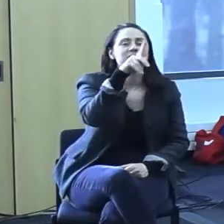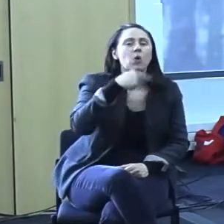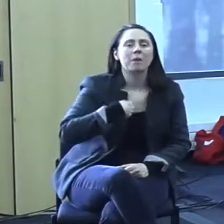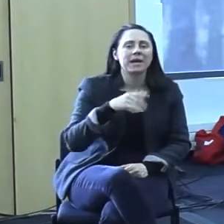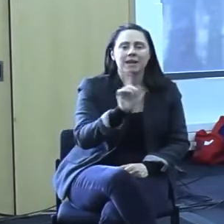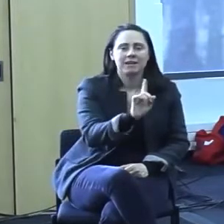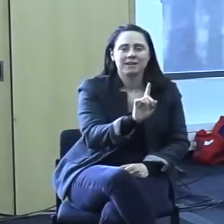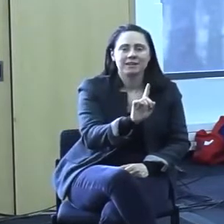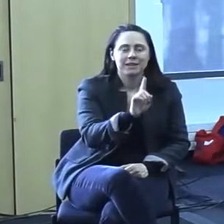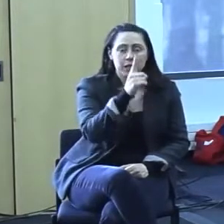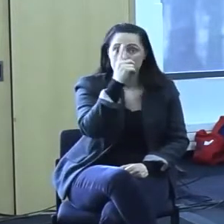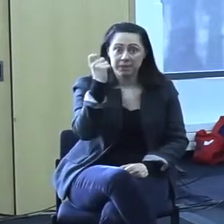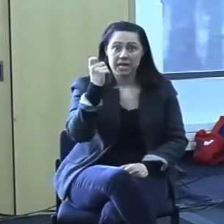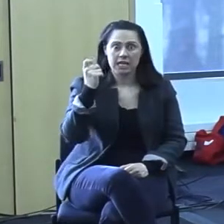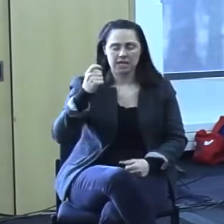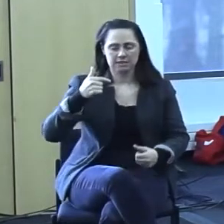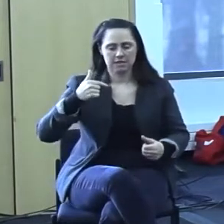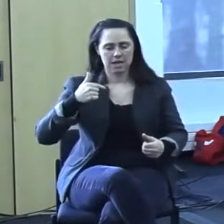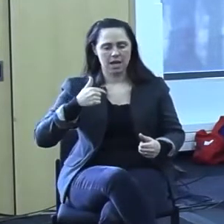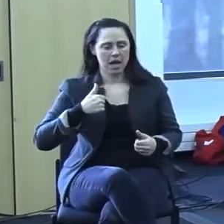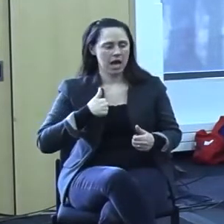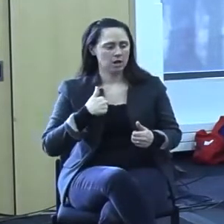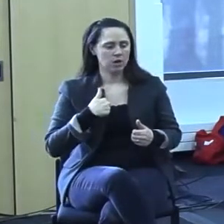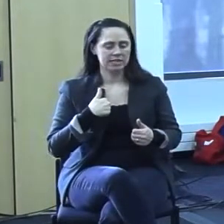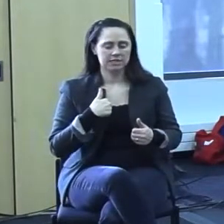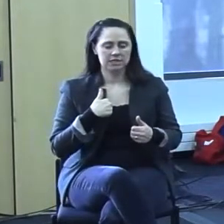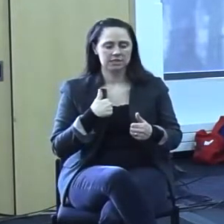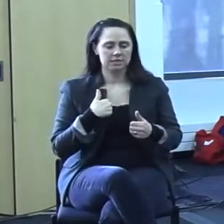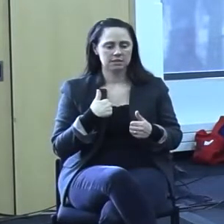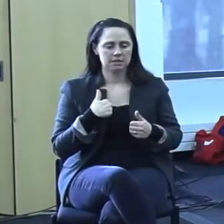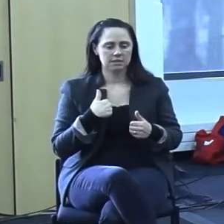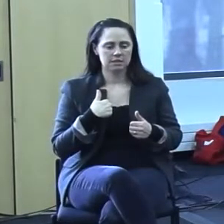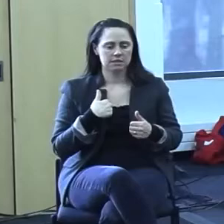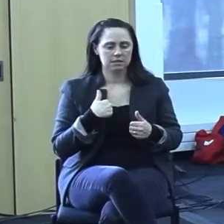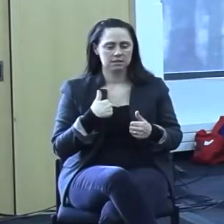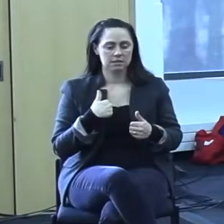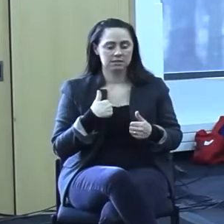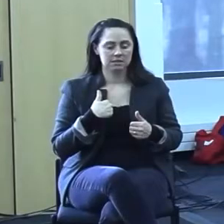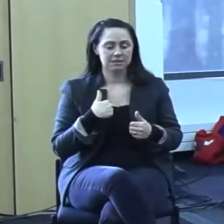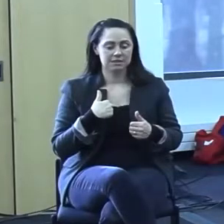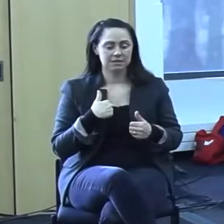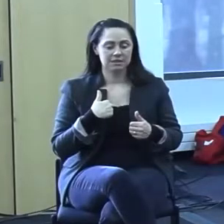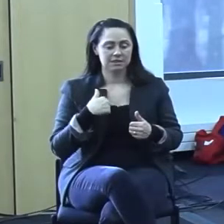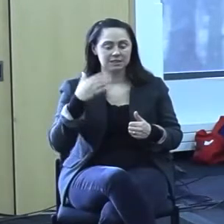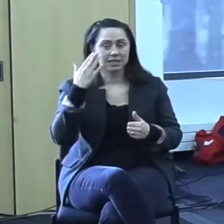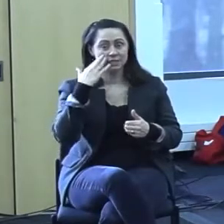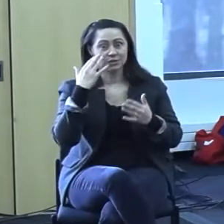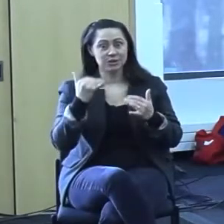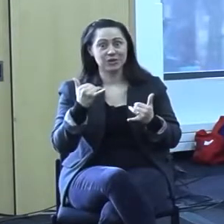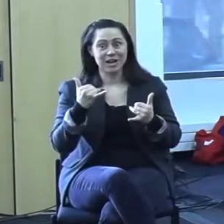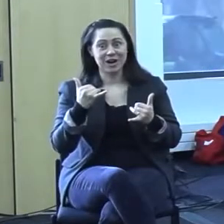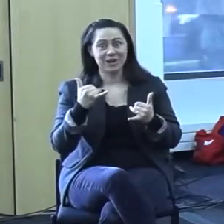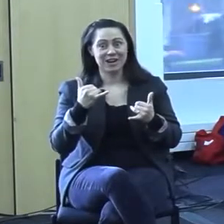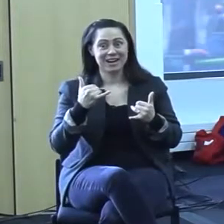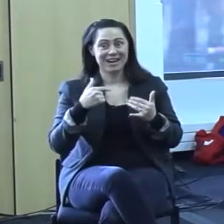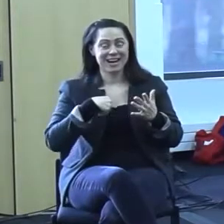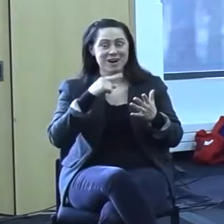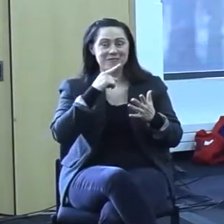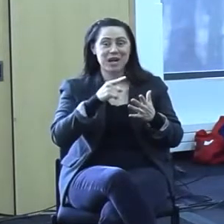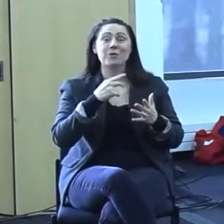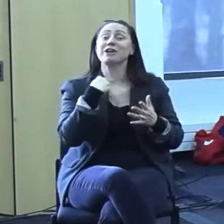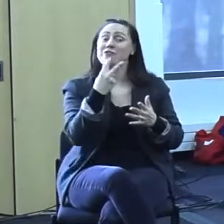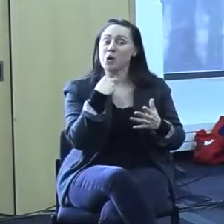me because I was, as you know now, I'm very vocal. So, and